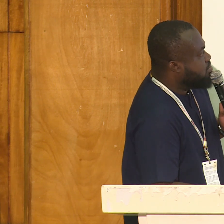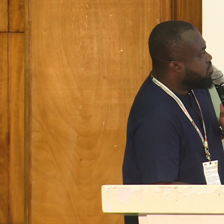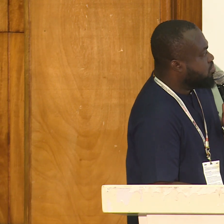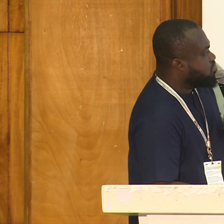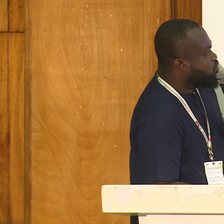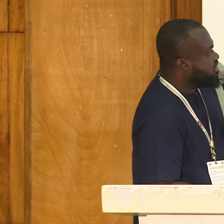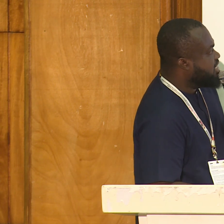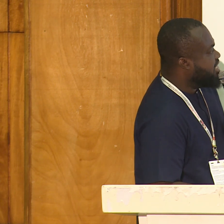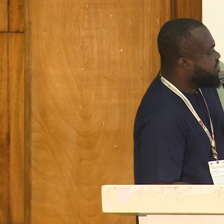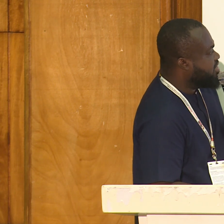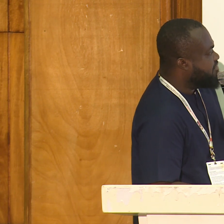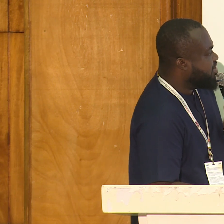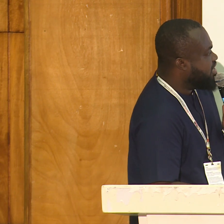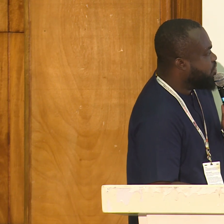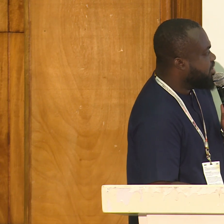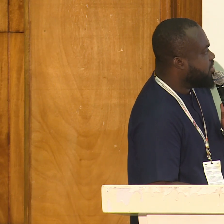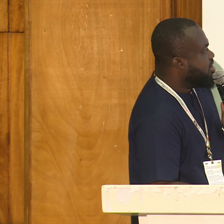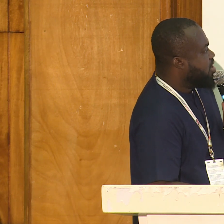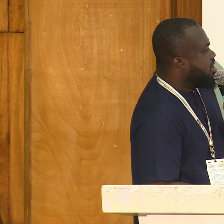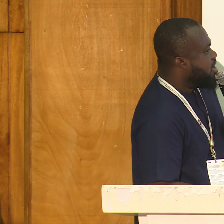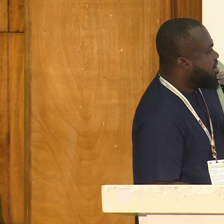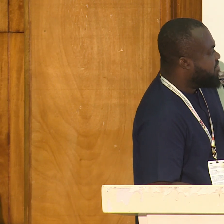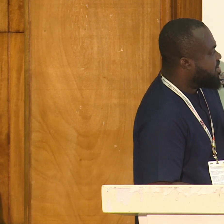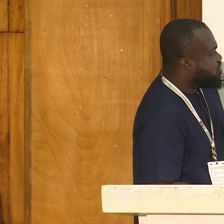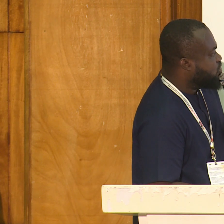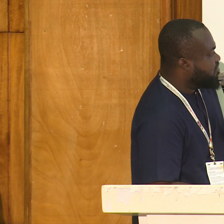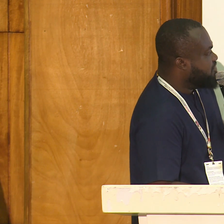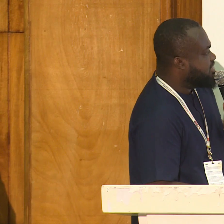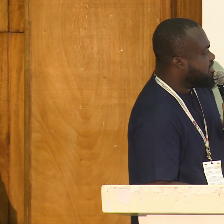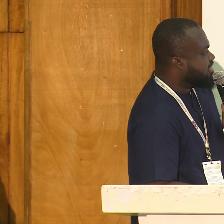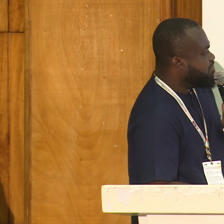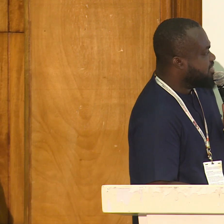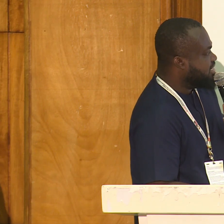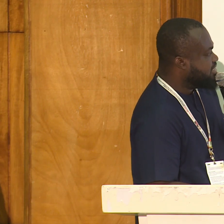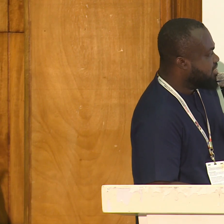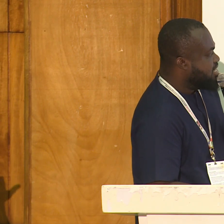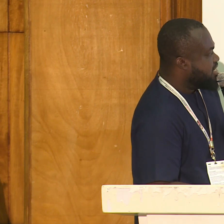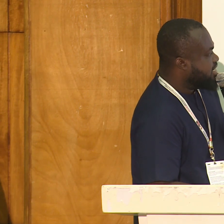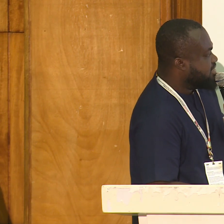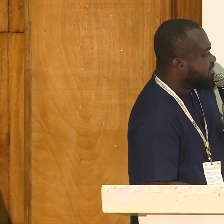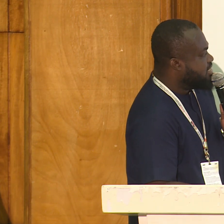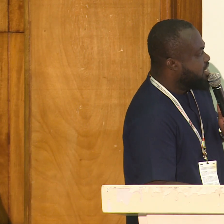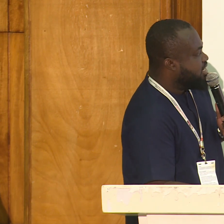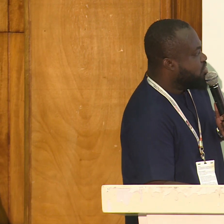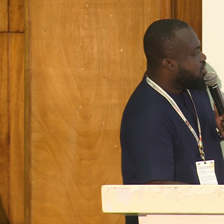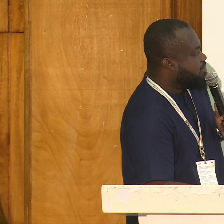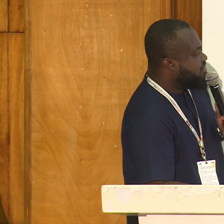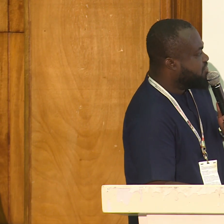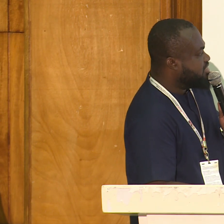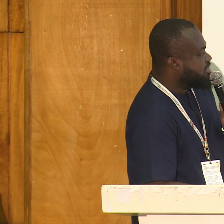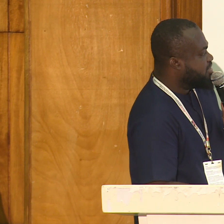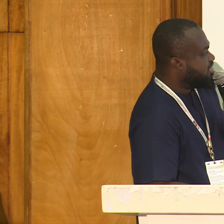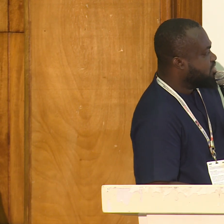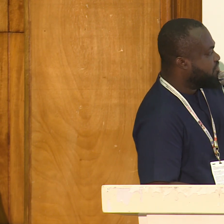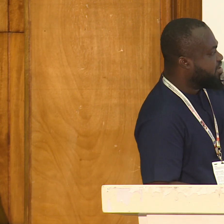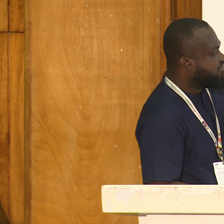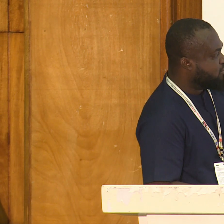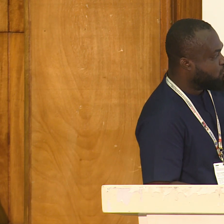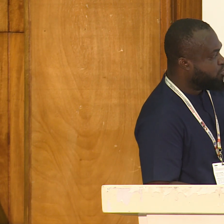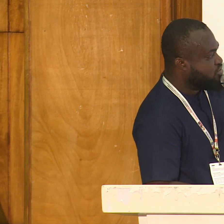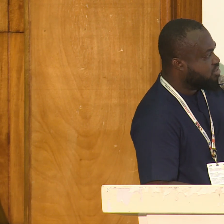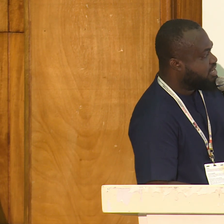from 2011, the figure we arrived at was 56%. That is, in all, about 56%